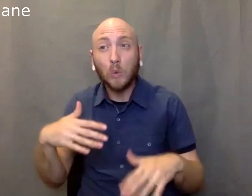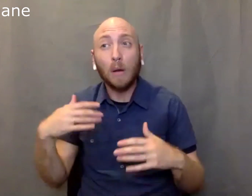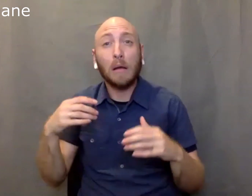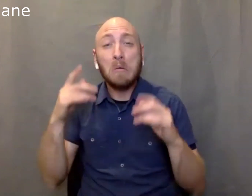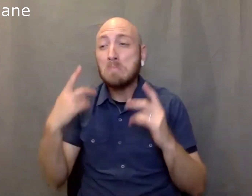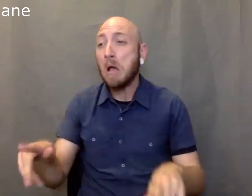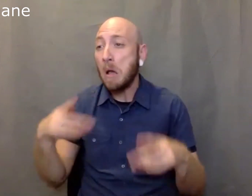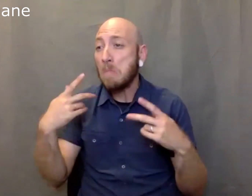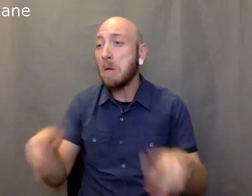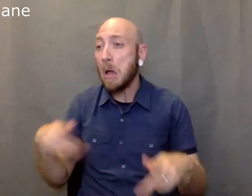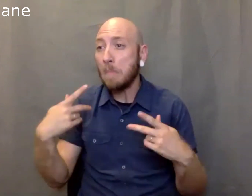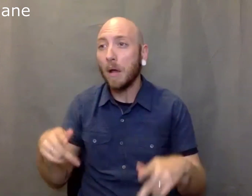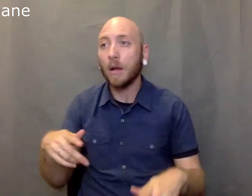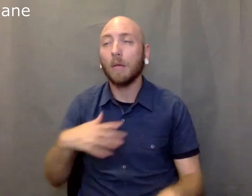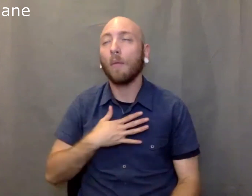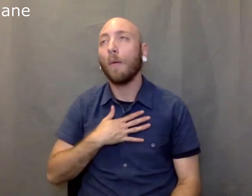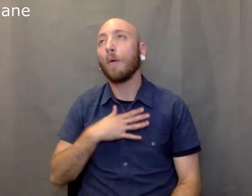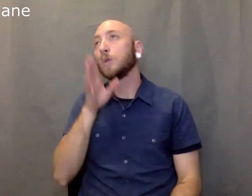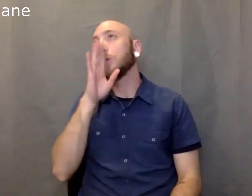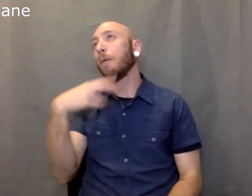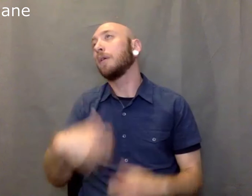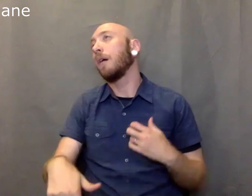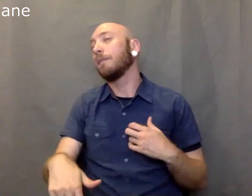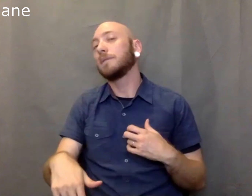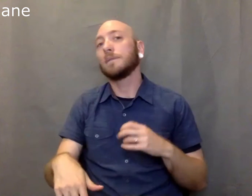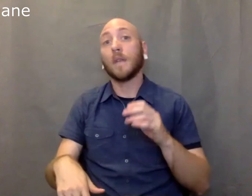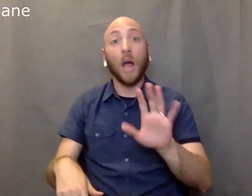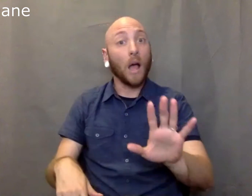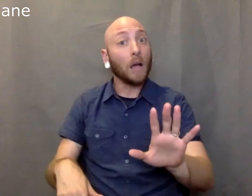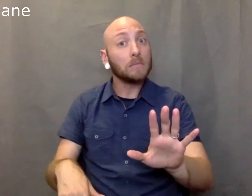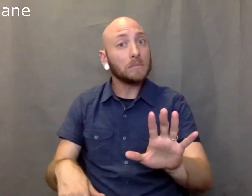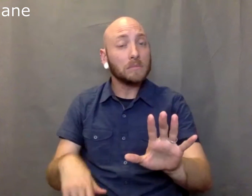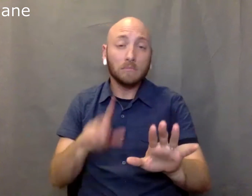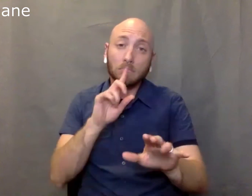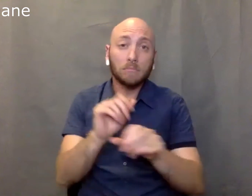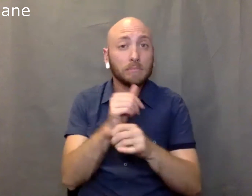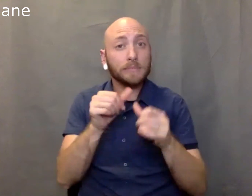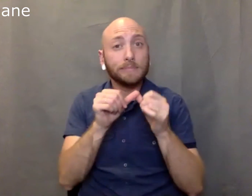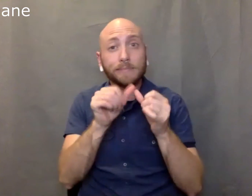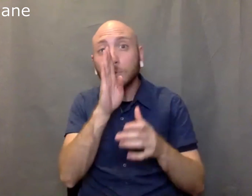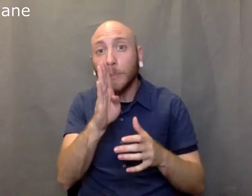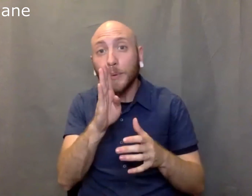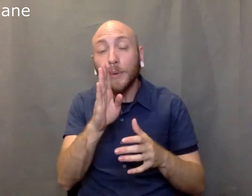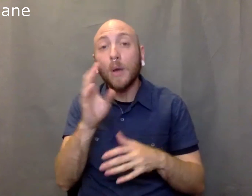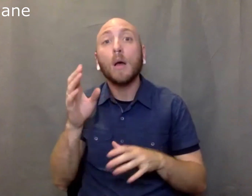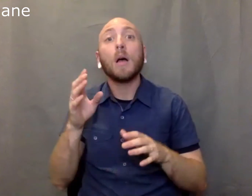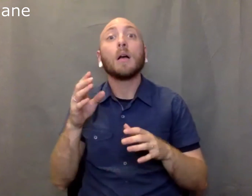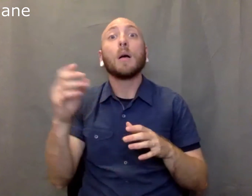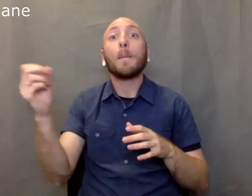I was so miserable. But I didn't drink. And then I got back, we broke up, and boom, that's like off to